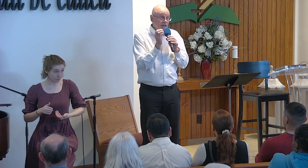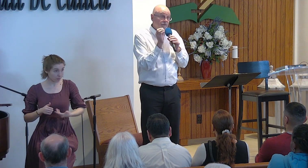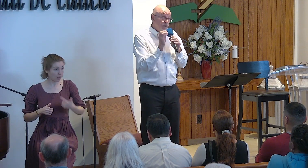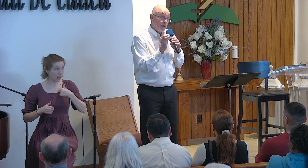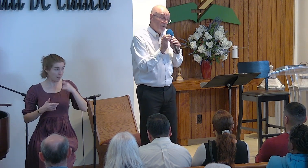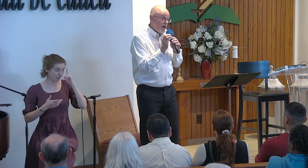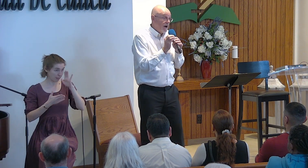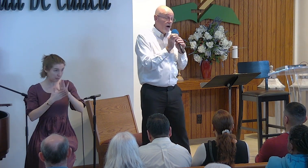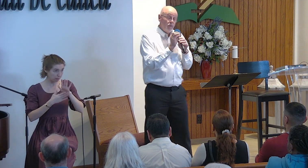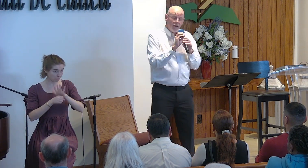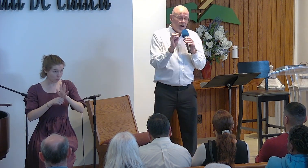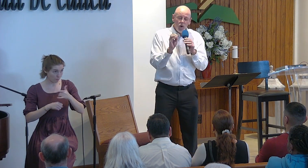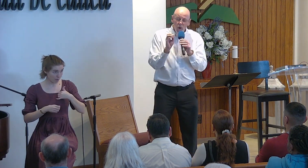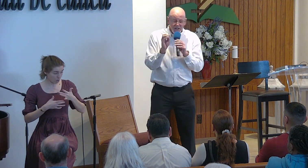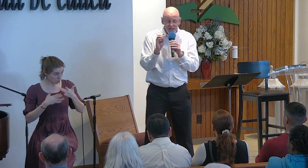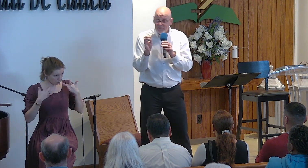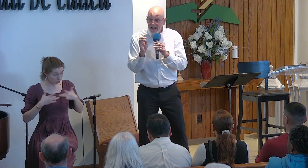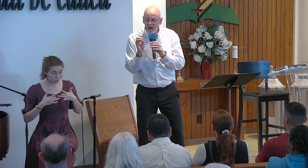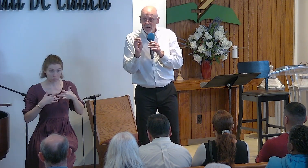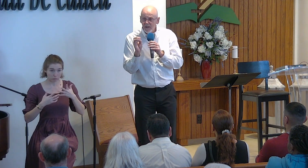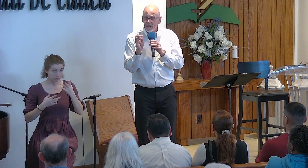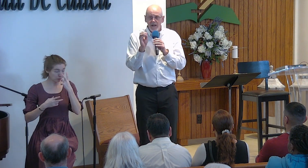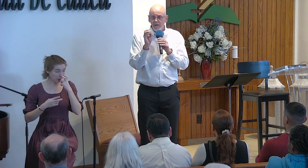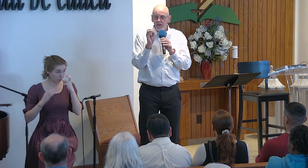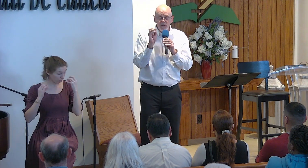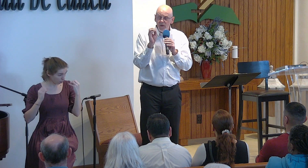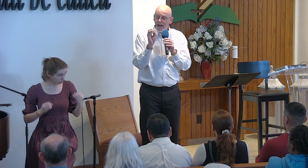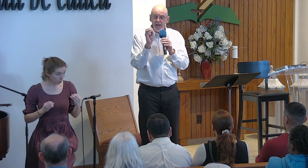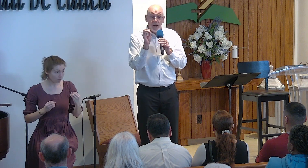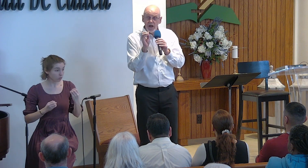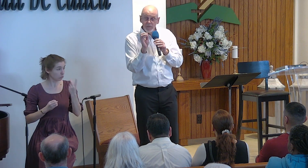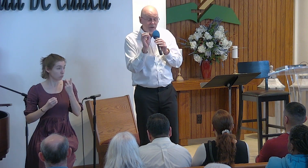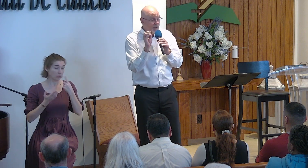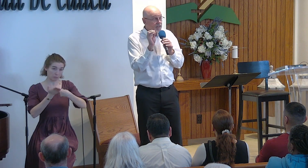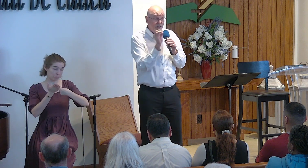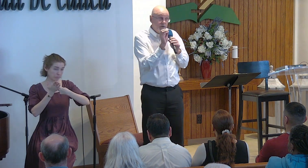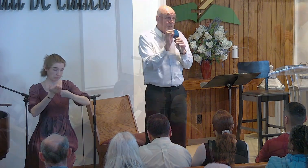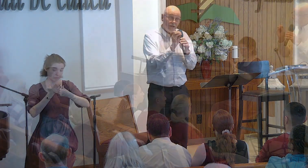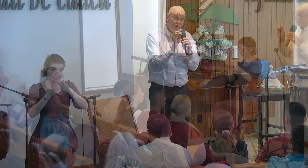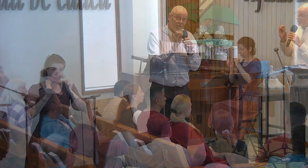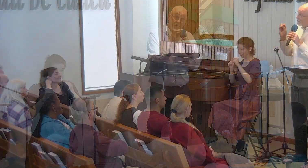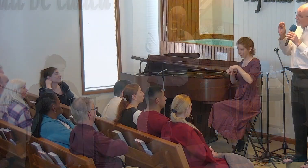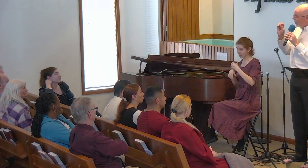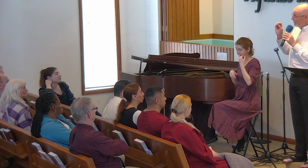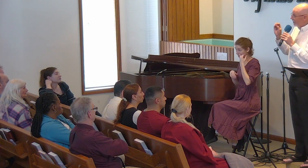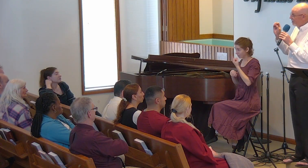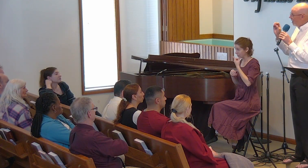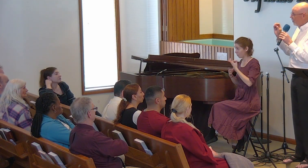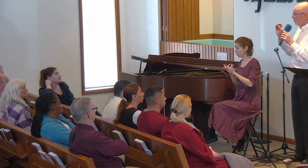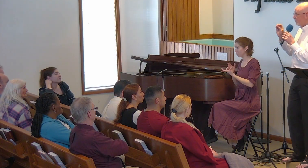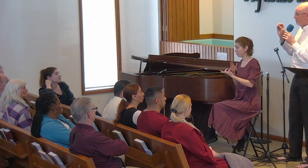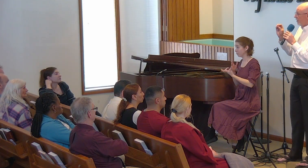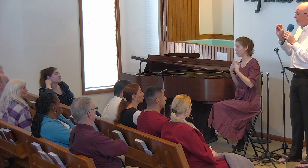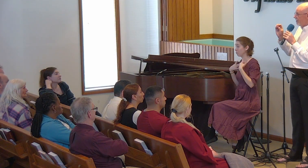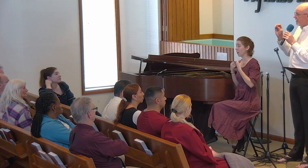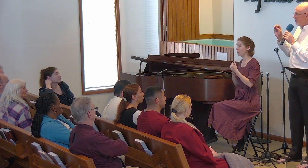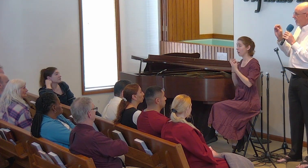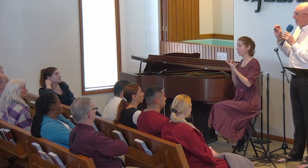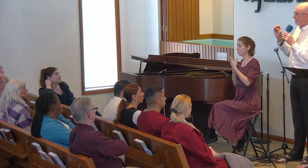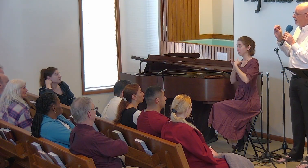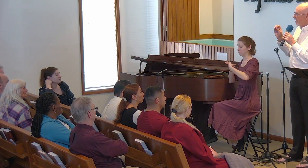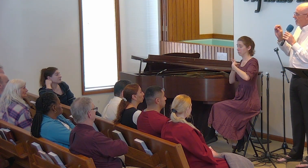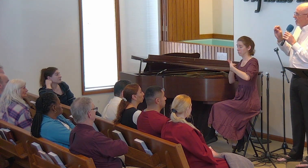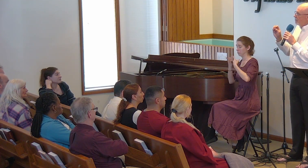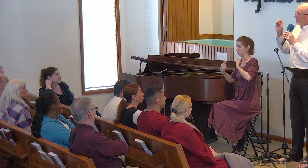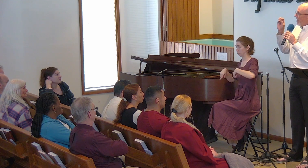I believe fully in my heart without a question of doubt. And you and I can argue about this. If someone is brave enough to argue with me about this, that's